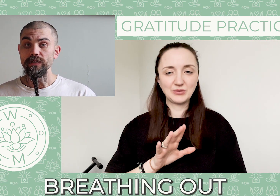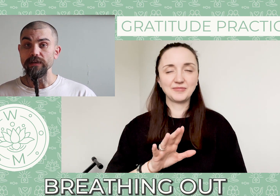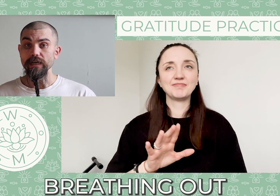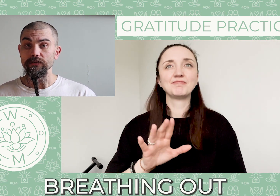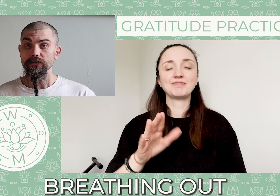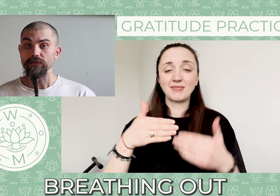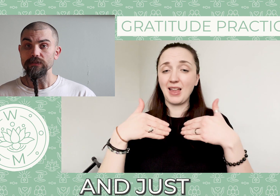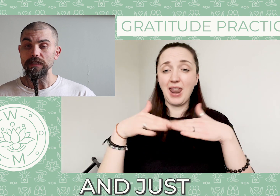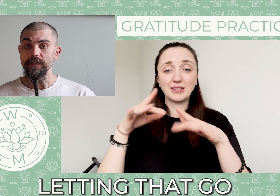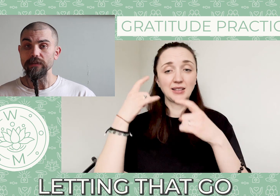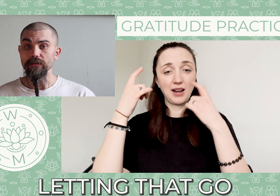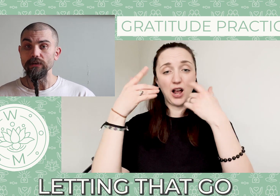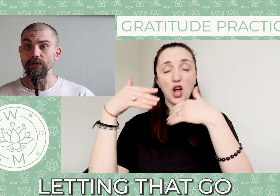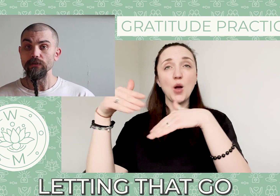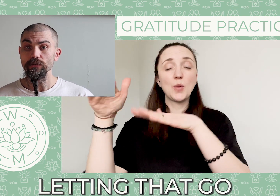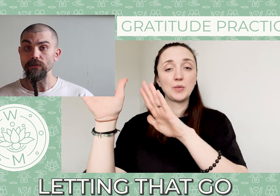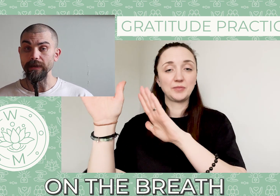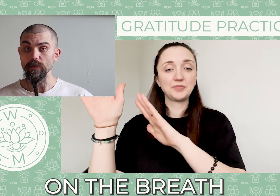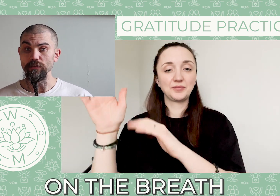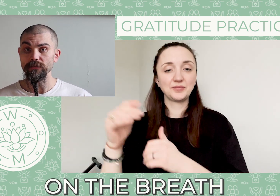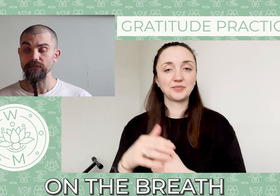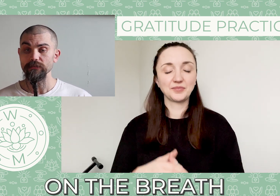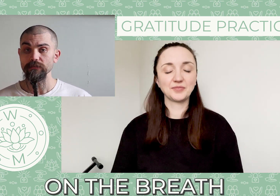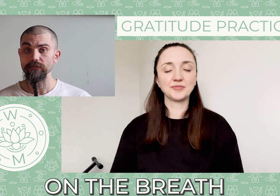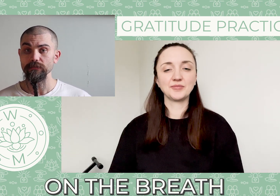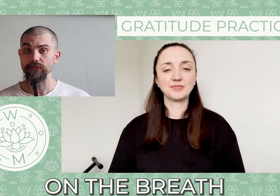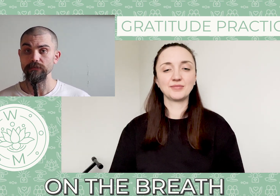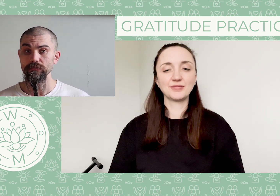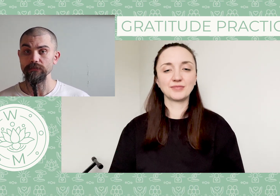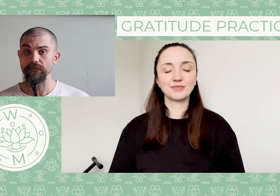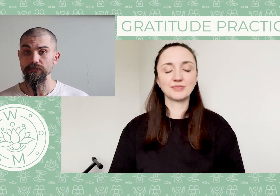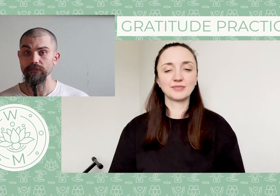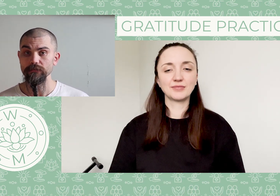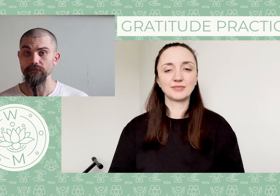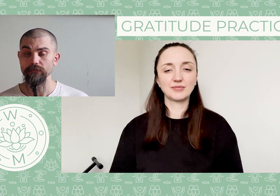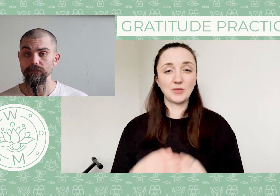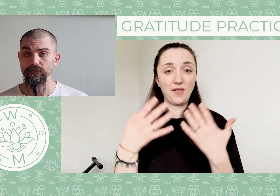And breathing out, just letting that go on the out breath.